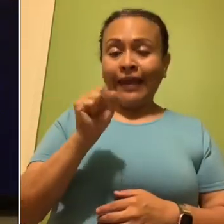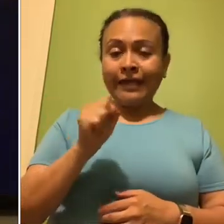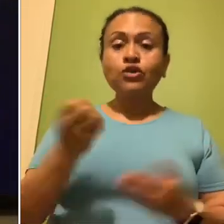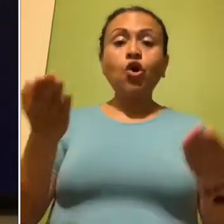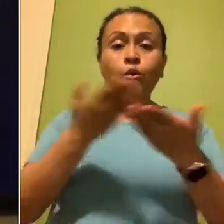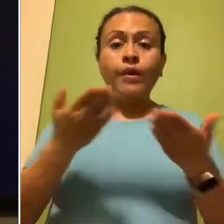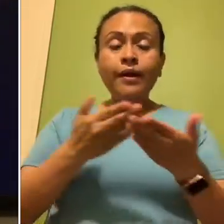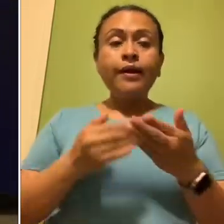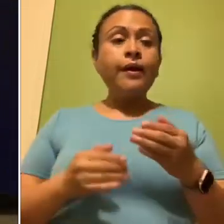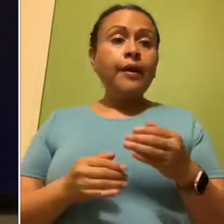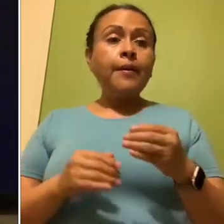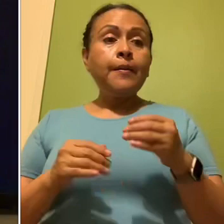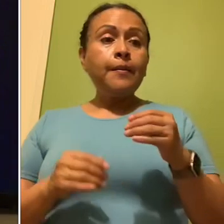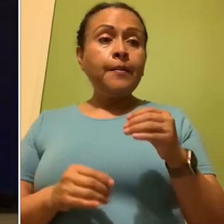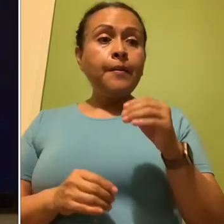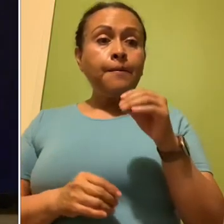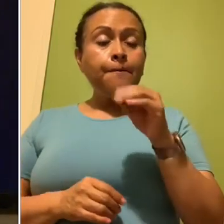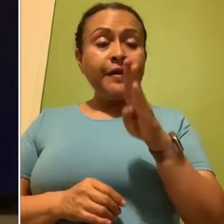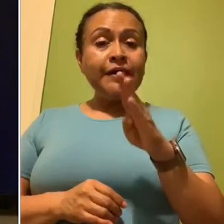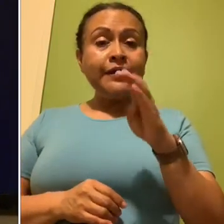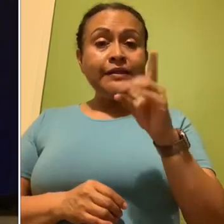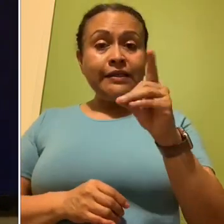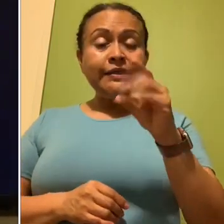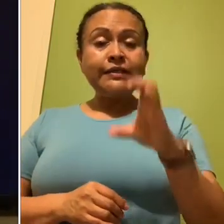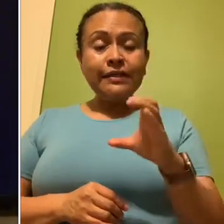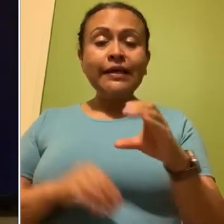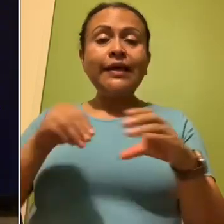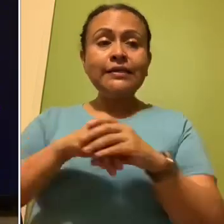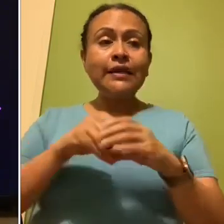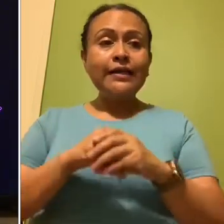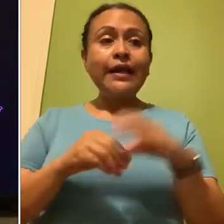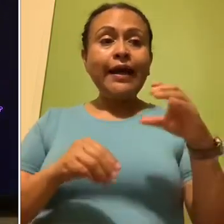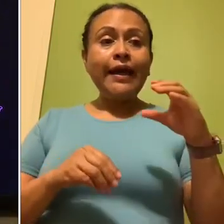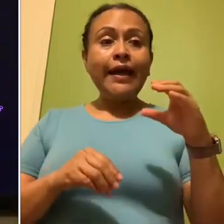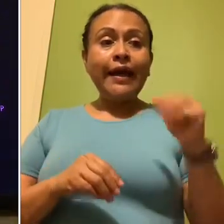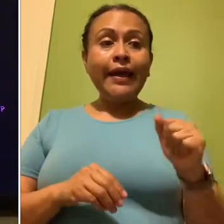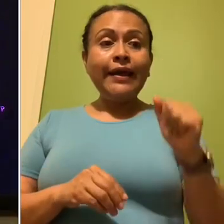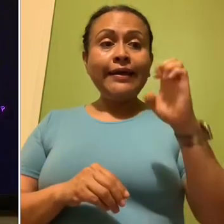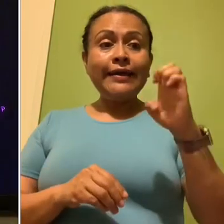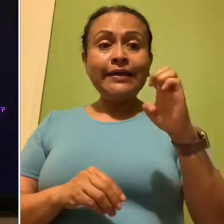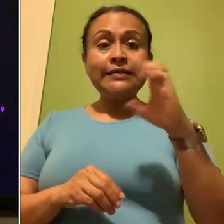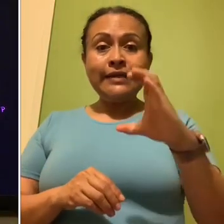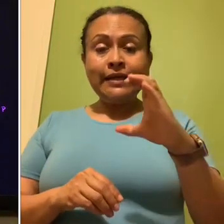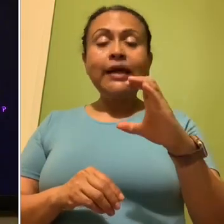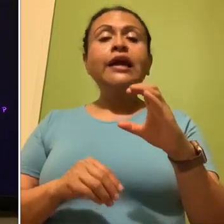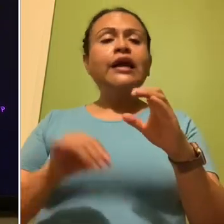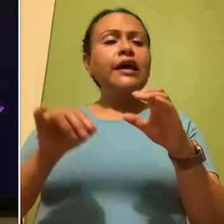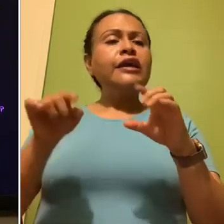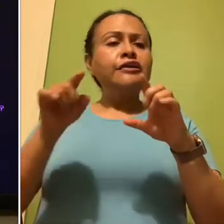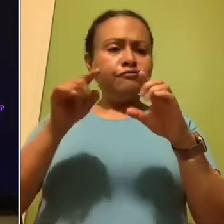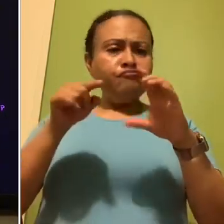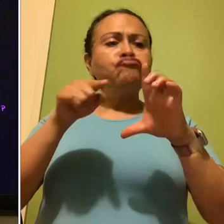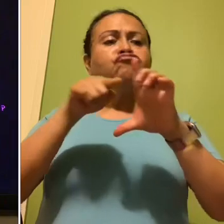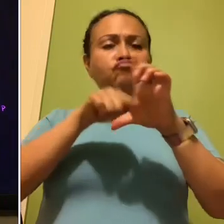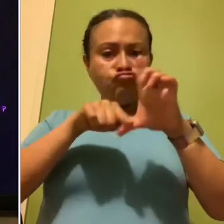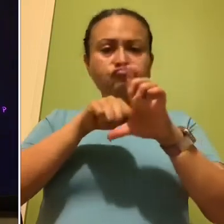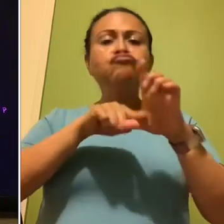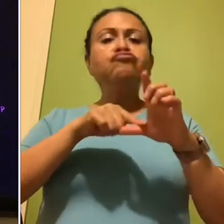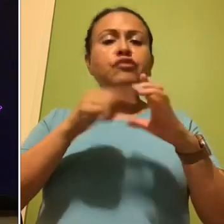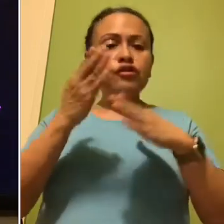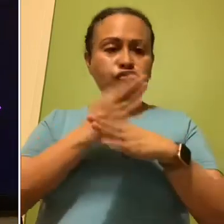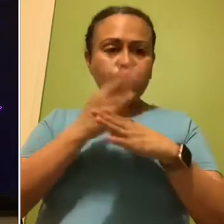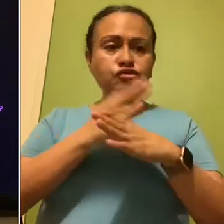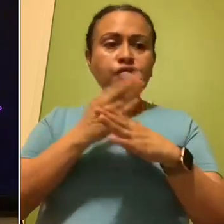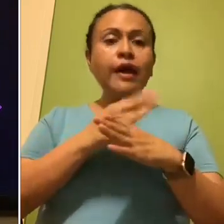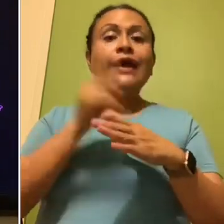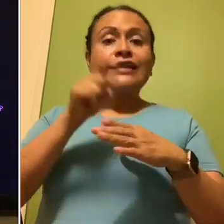up. So over here I have triangle BDC, it's inside of triangle AEC. They both share this angle right over there, so that